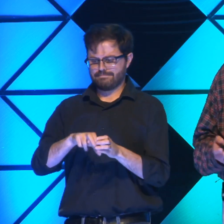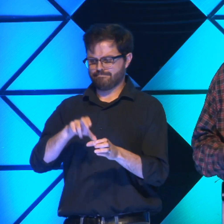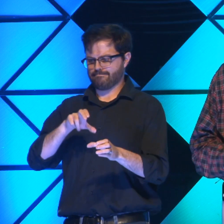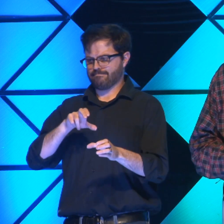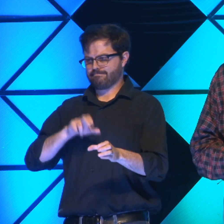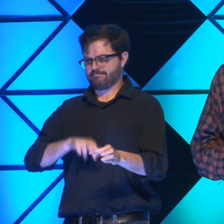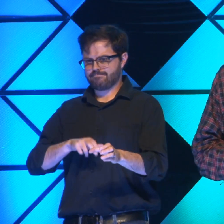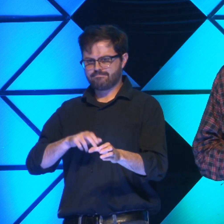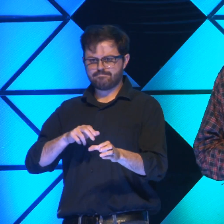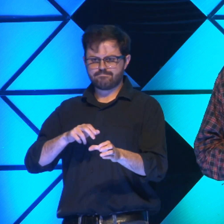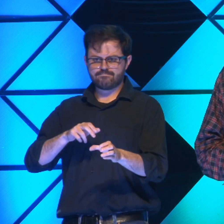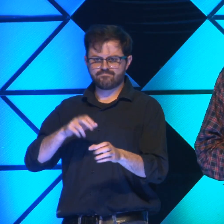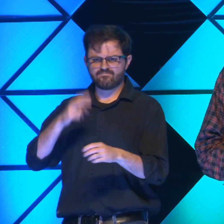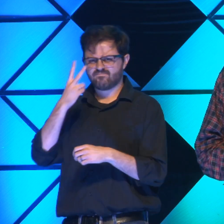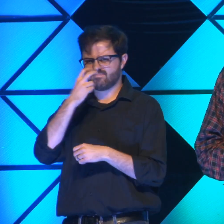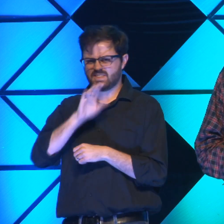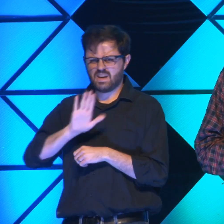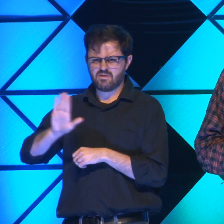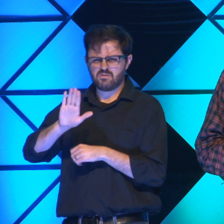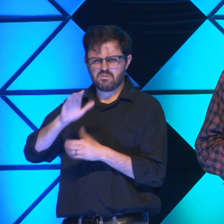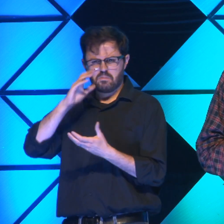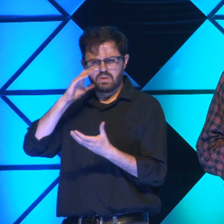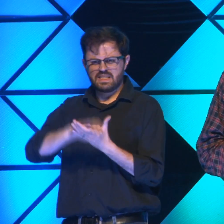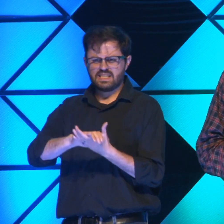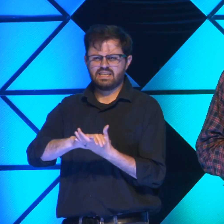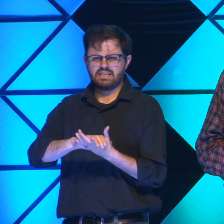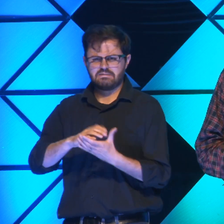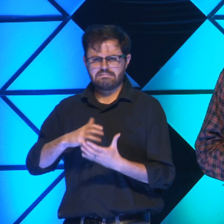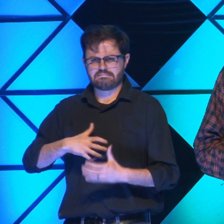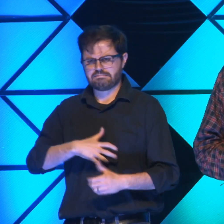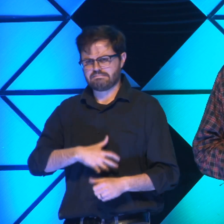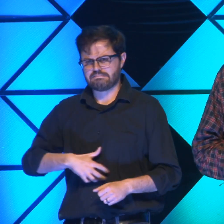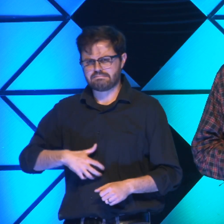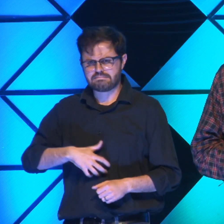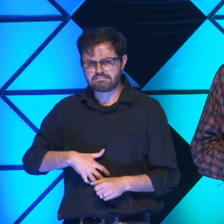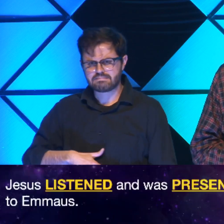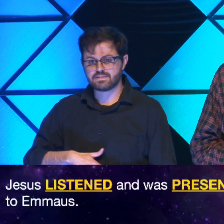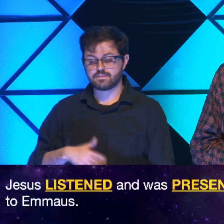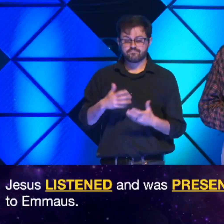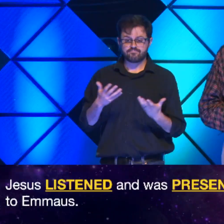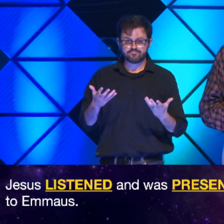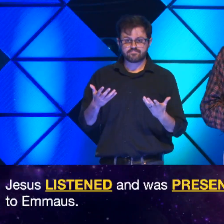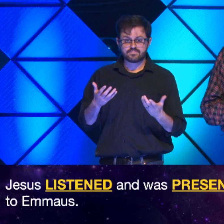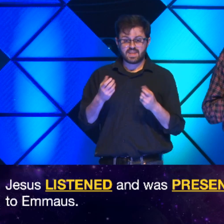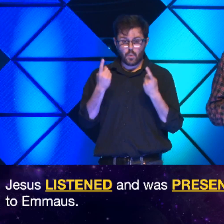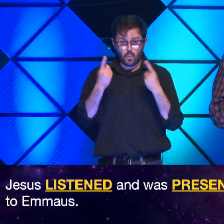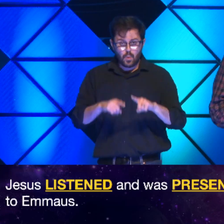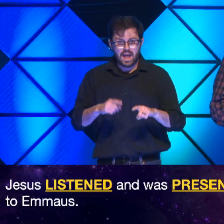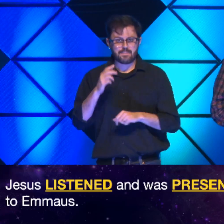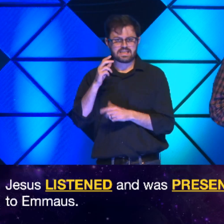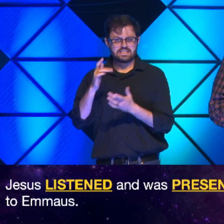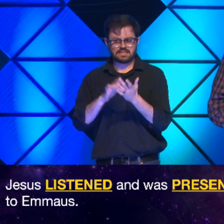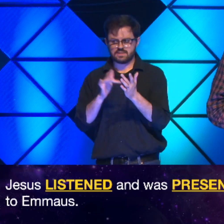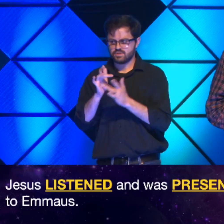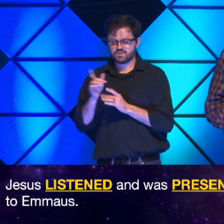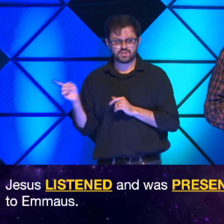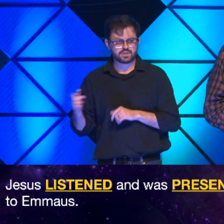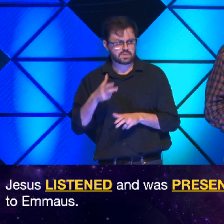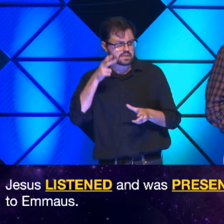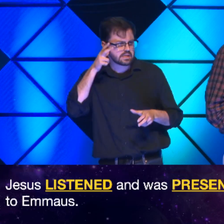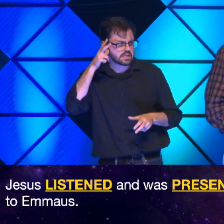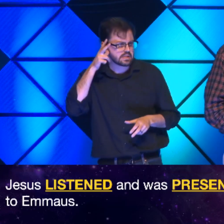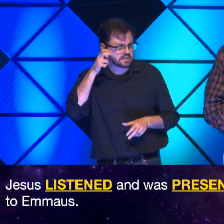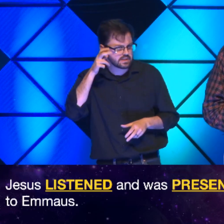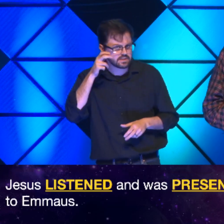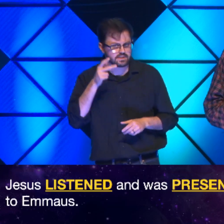believed to be true. See, Jesus listened, and he was present on the road to